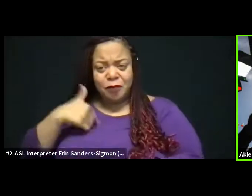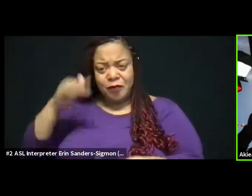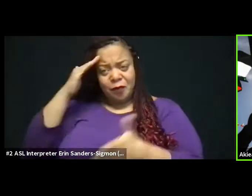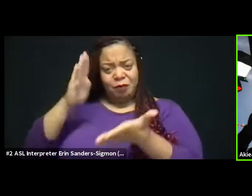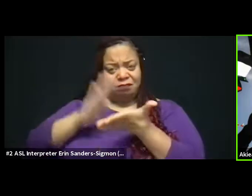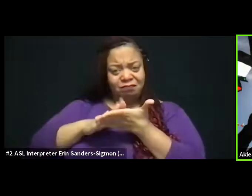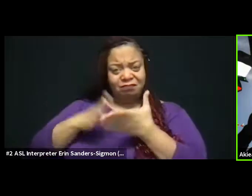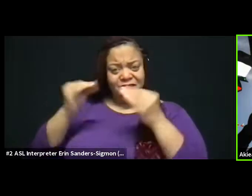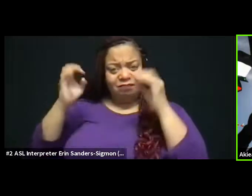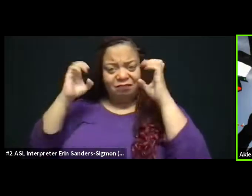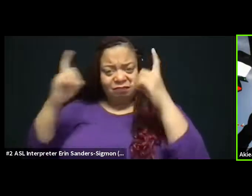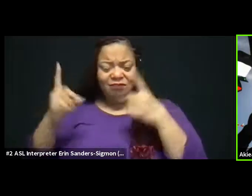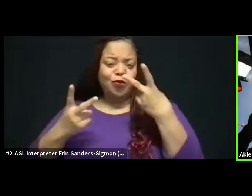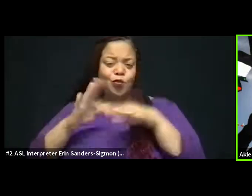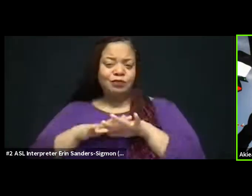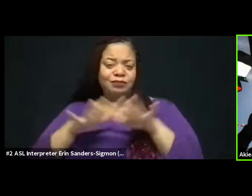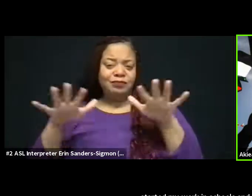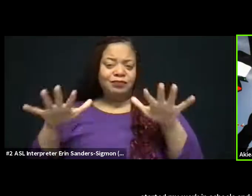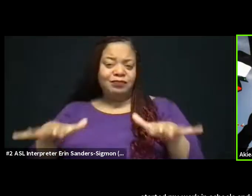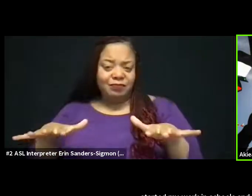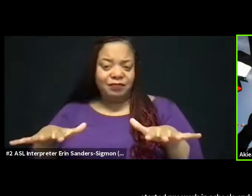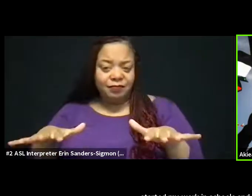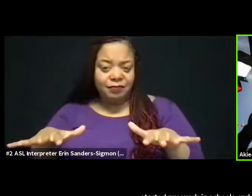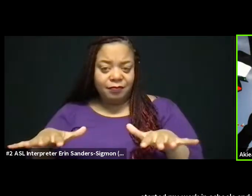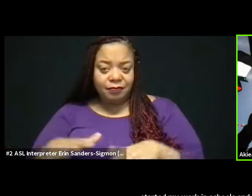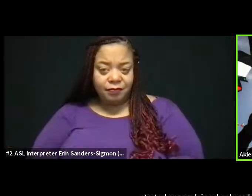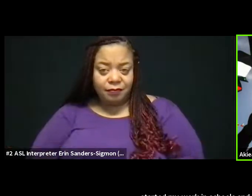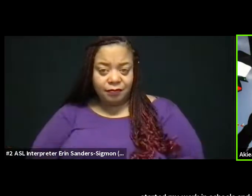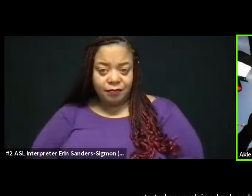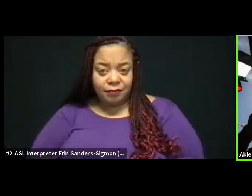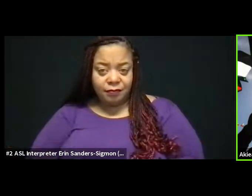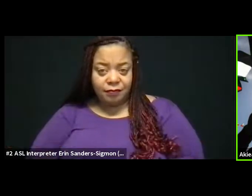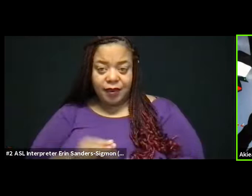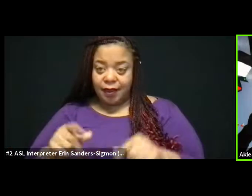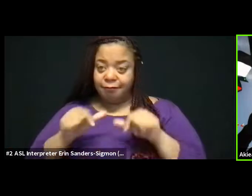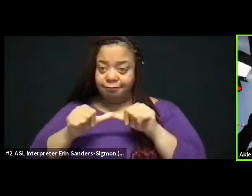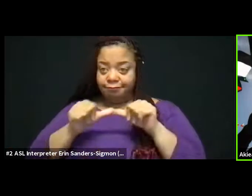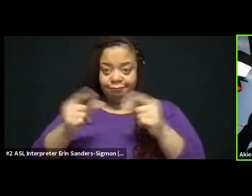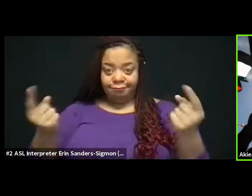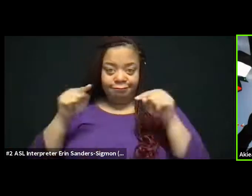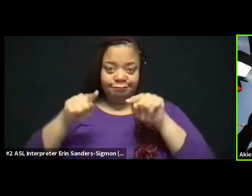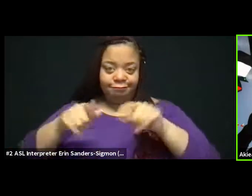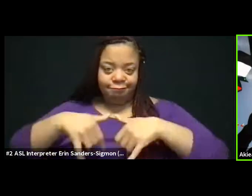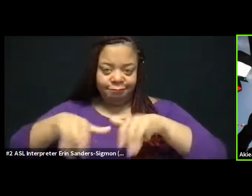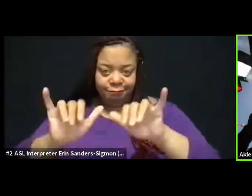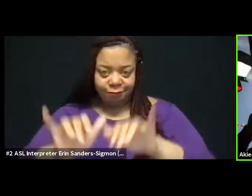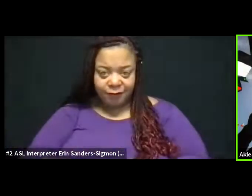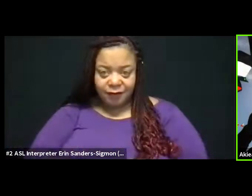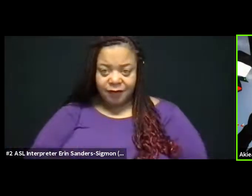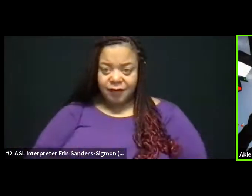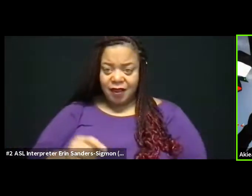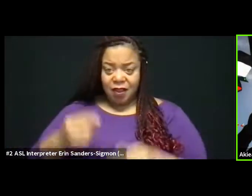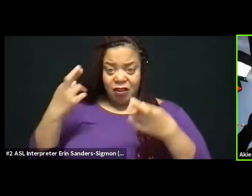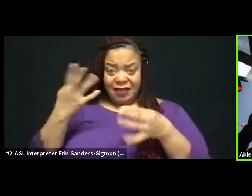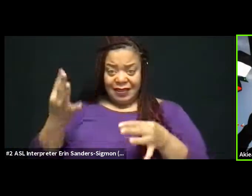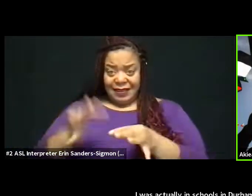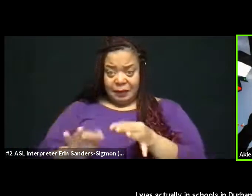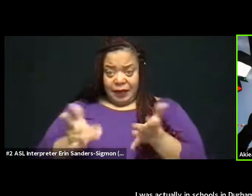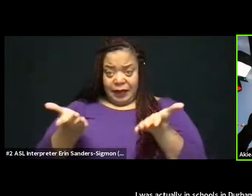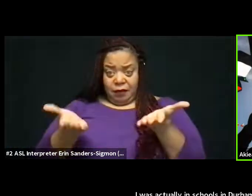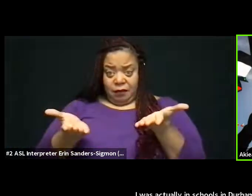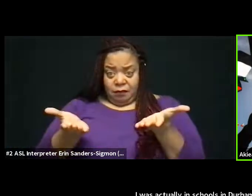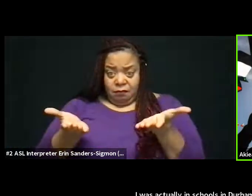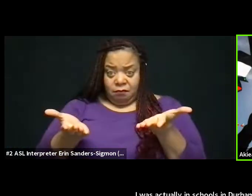things. And so education is constantly happening all the time, no matter where we are. And so I think my work really focuses